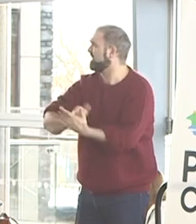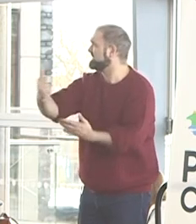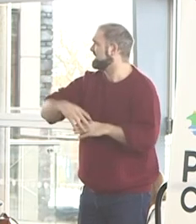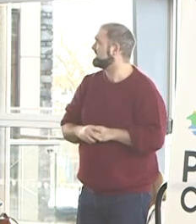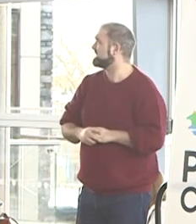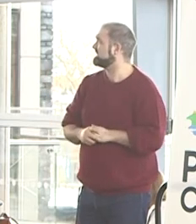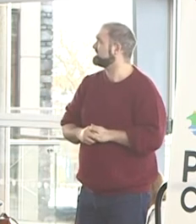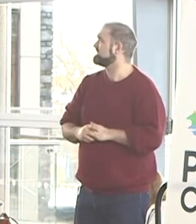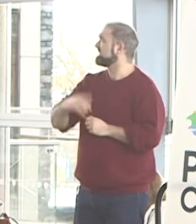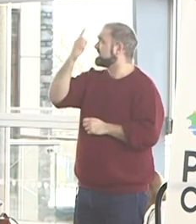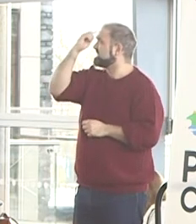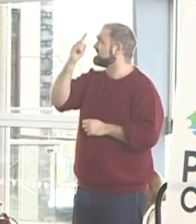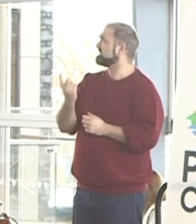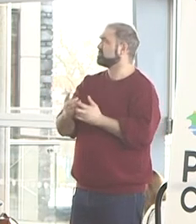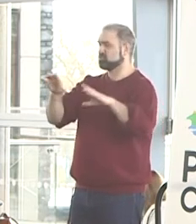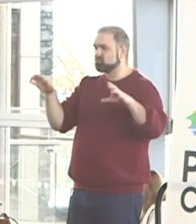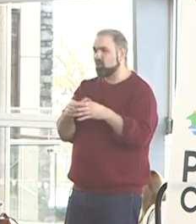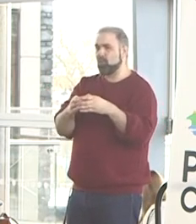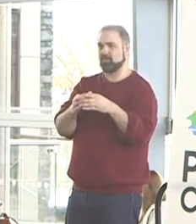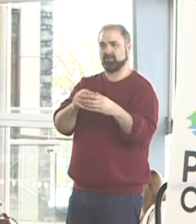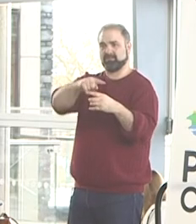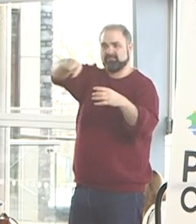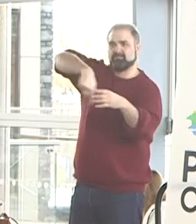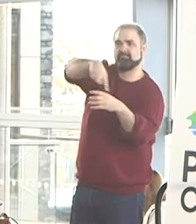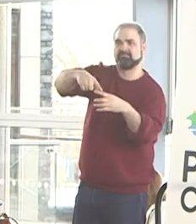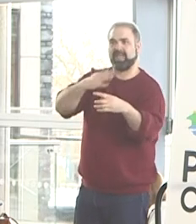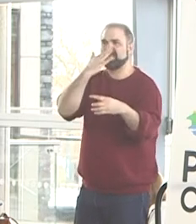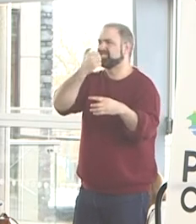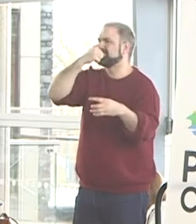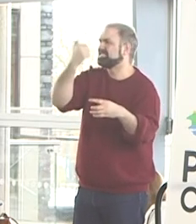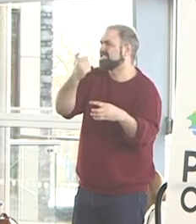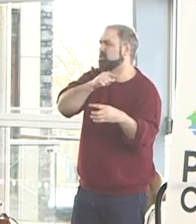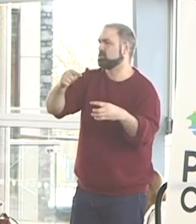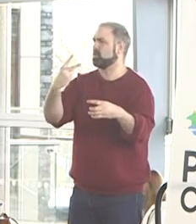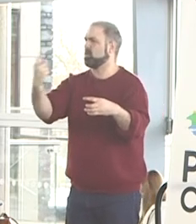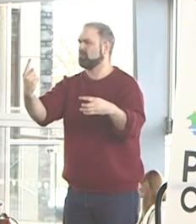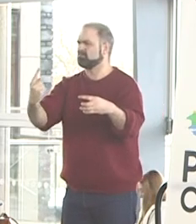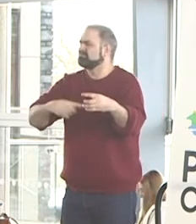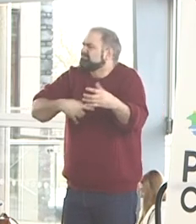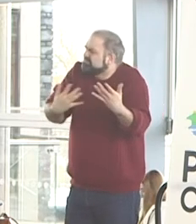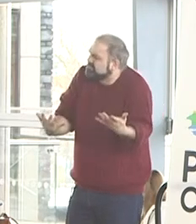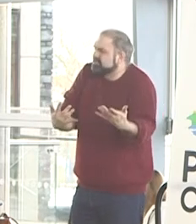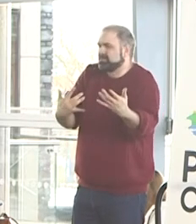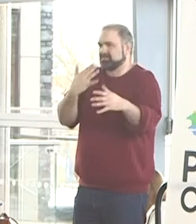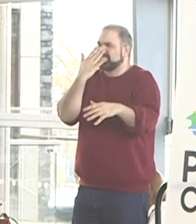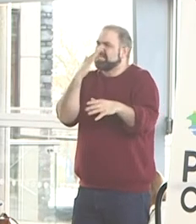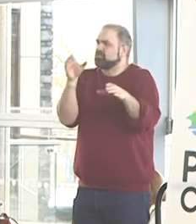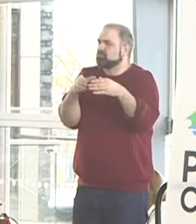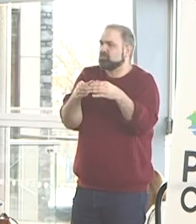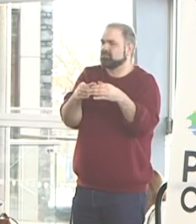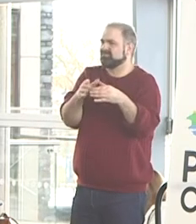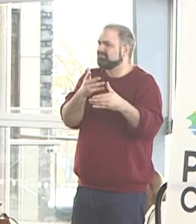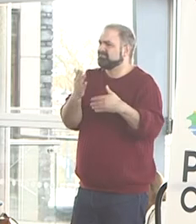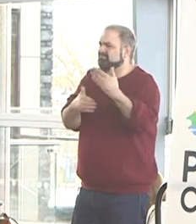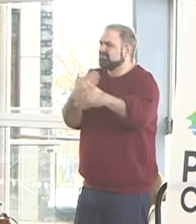know, to have a group of 16 to 21-year-olds. I say 16, the teenage group had a question they asked when you